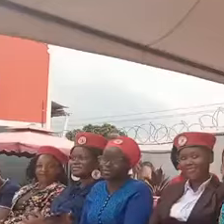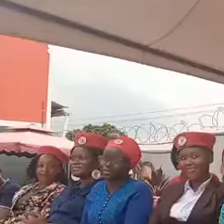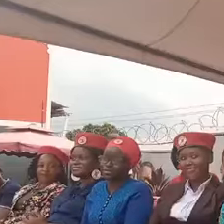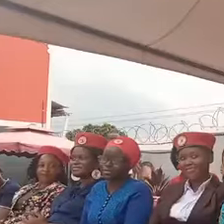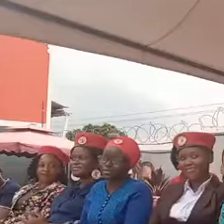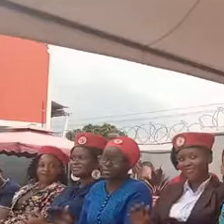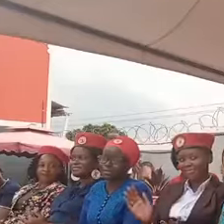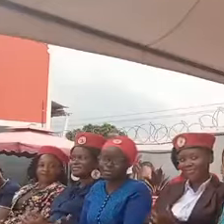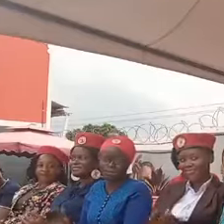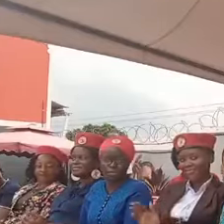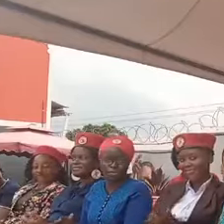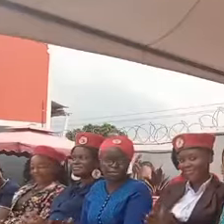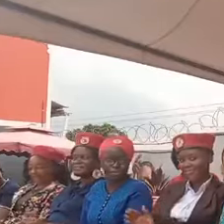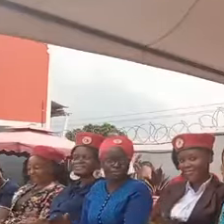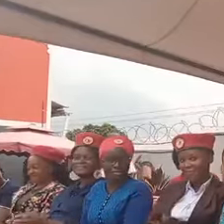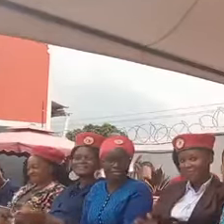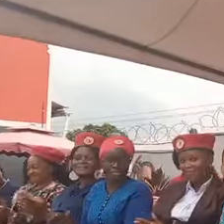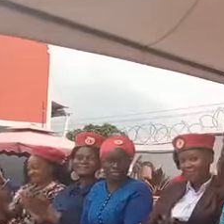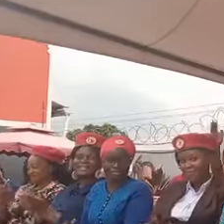only Uganda.